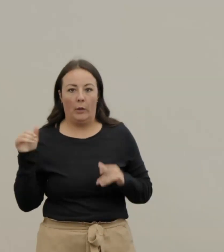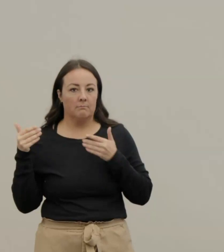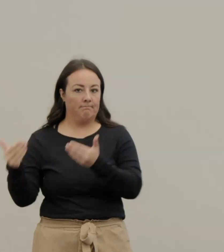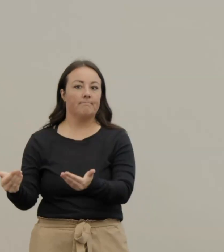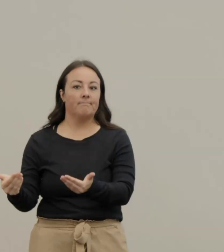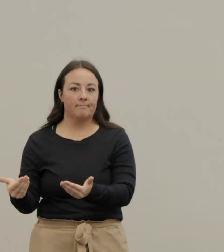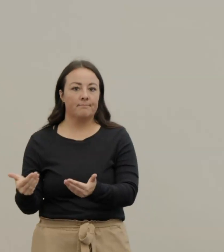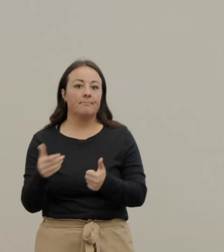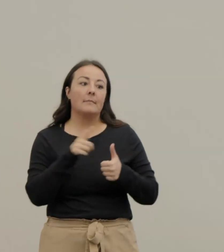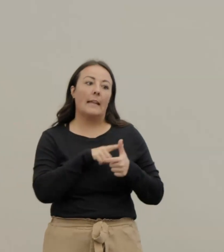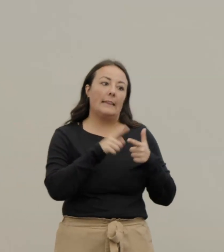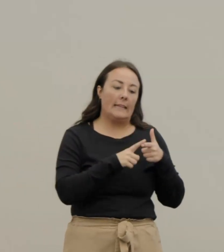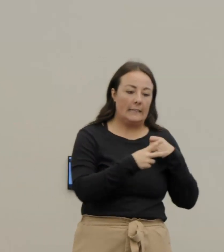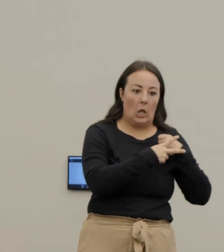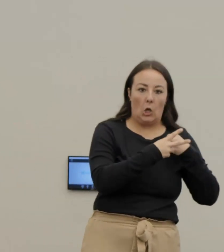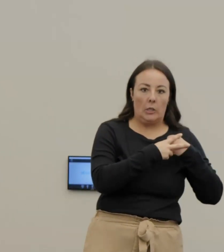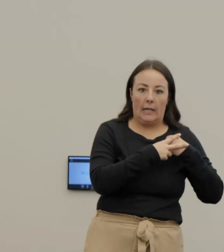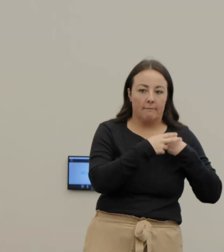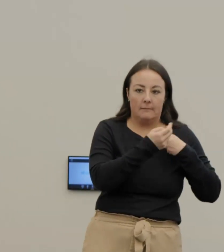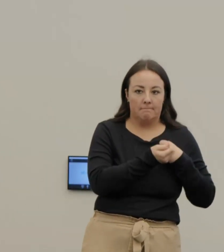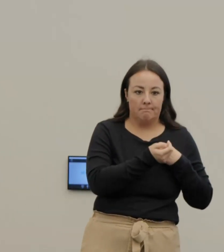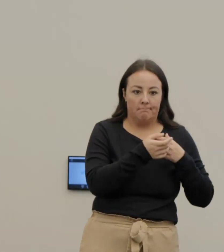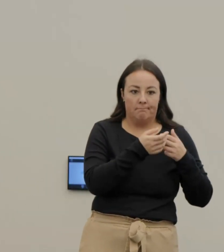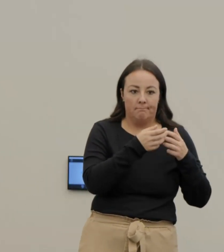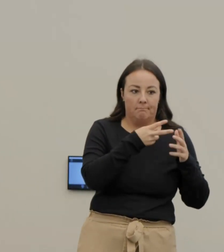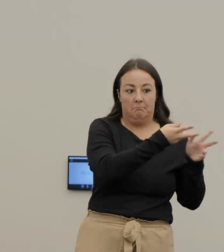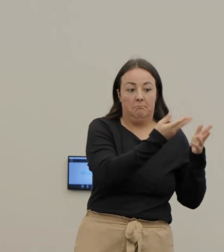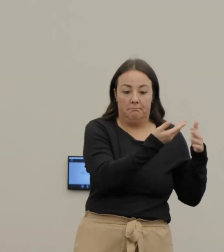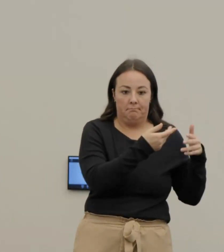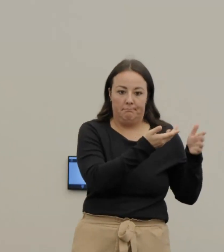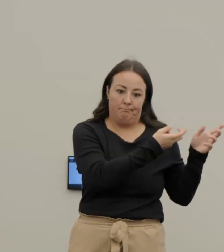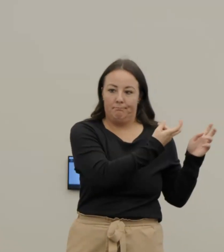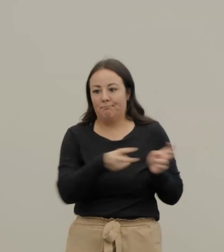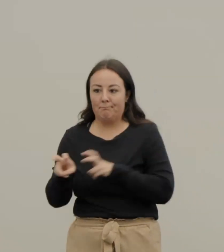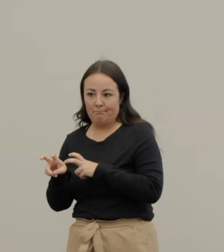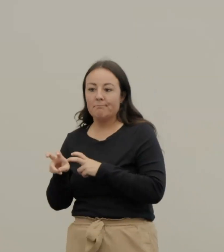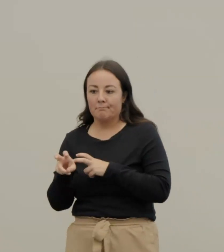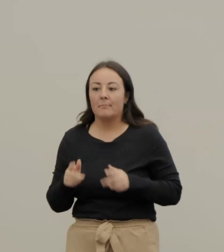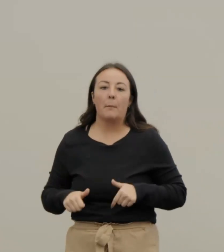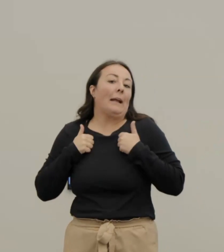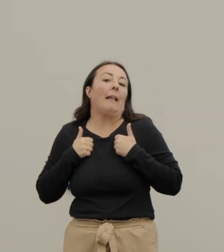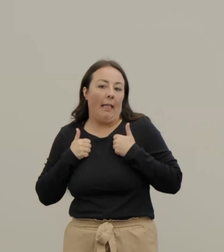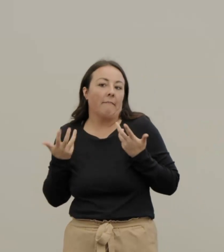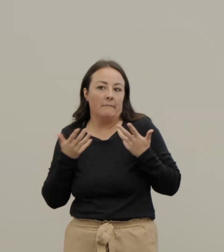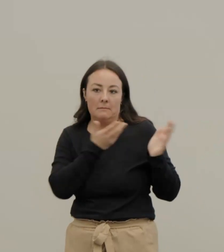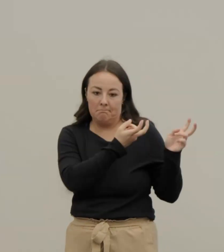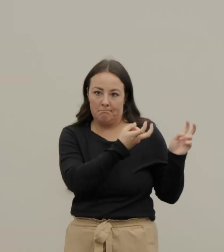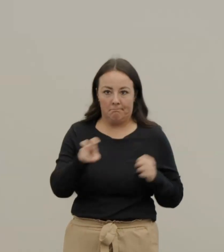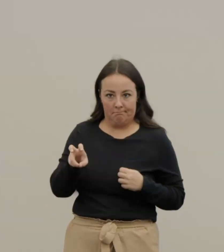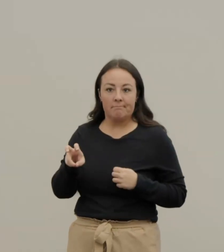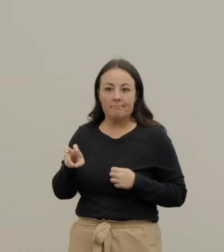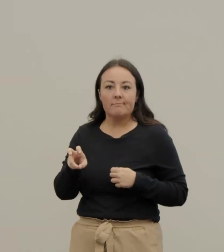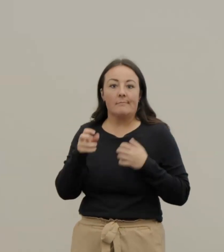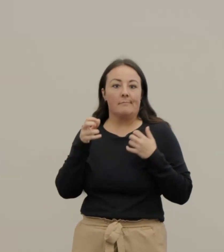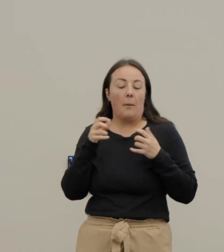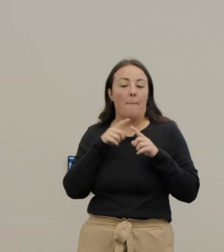then it comes out of the archive and comes back to life in some fashion, right? Maybe a few exceptions to that, but again, you are